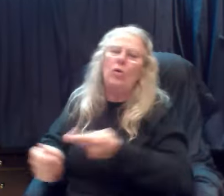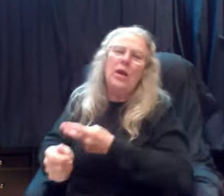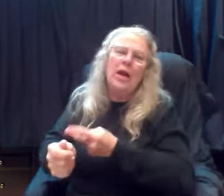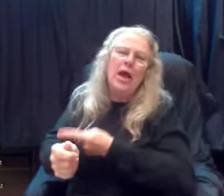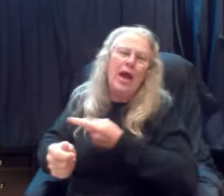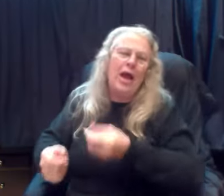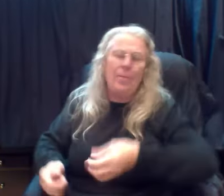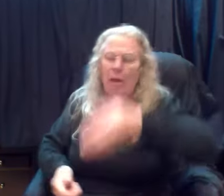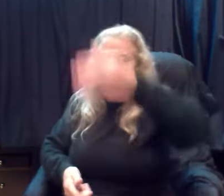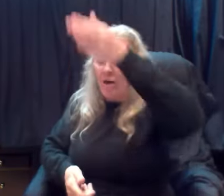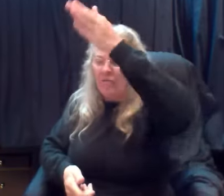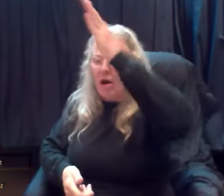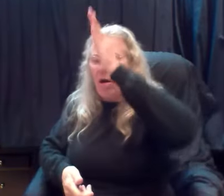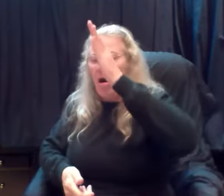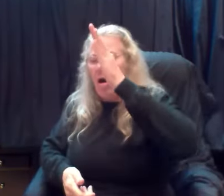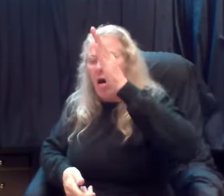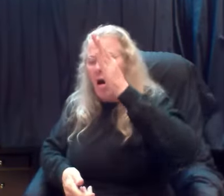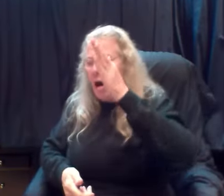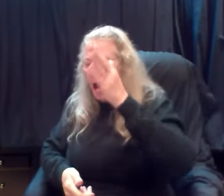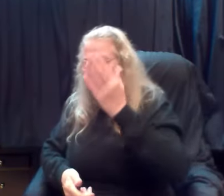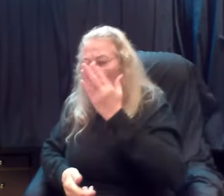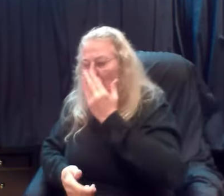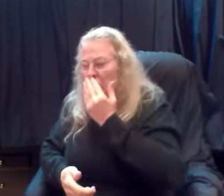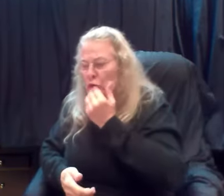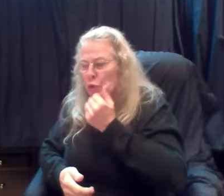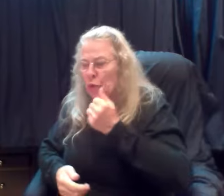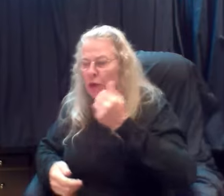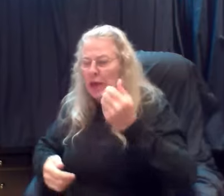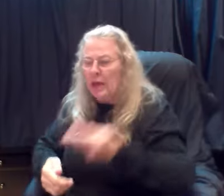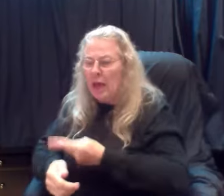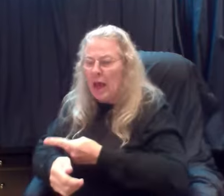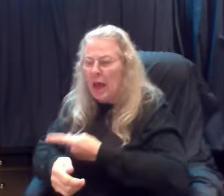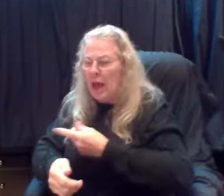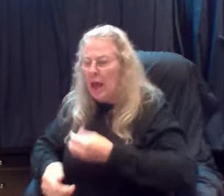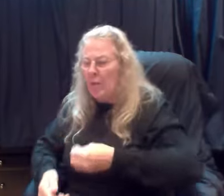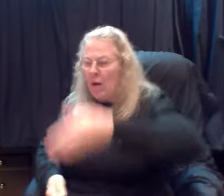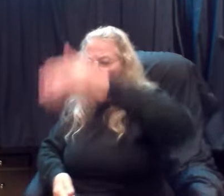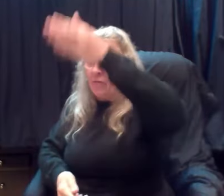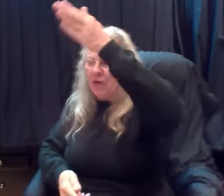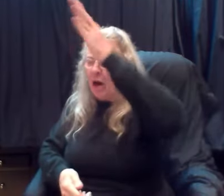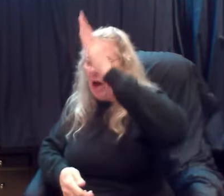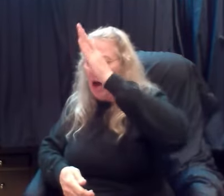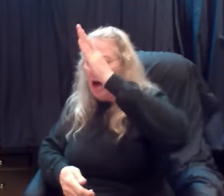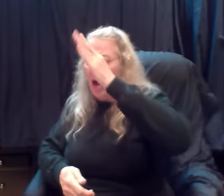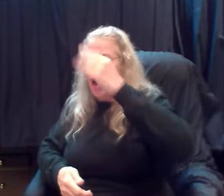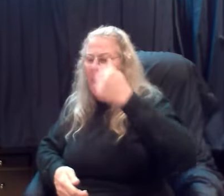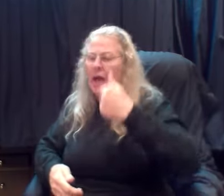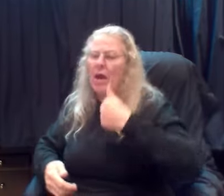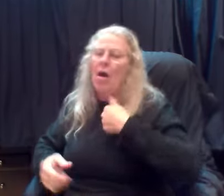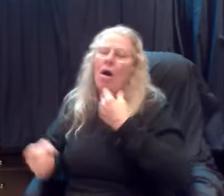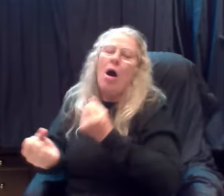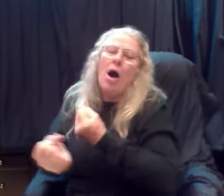Lamb of God. Sweet Lamb of God. I